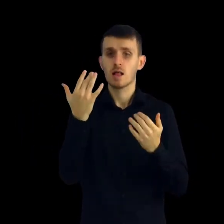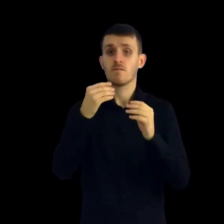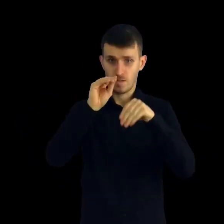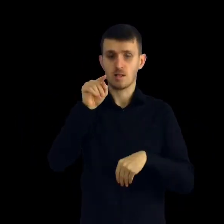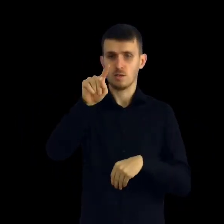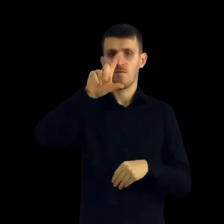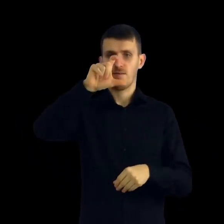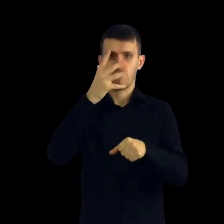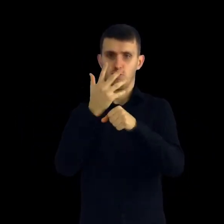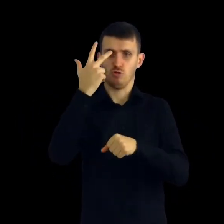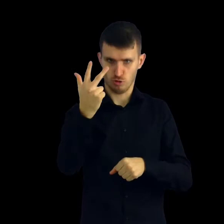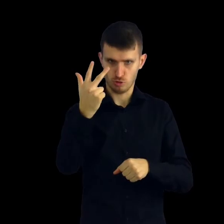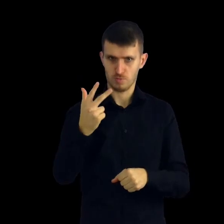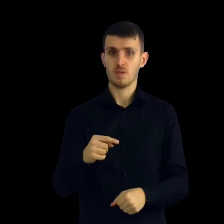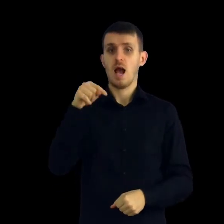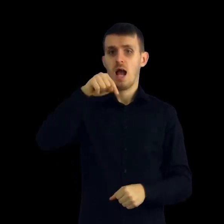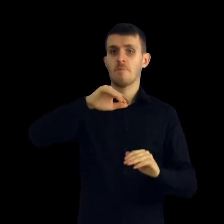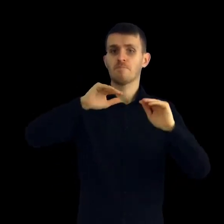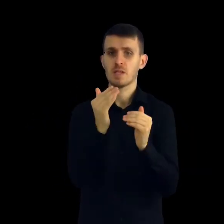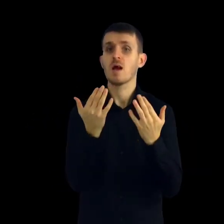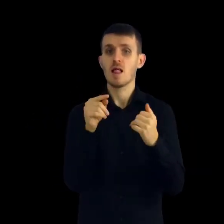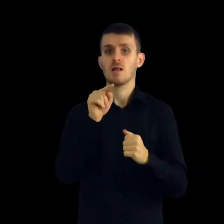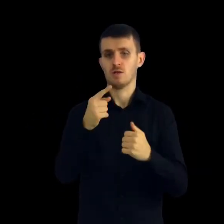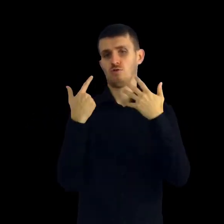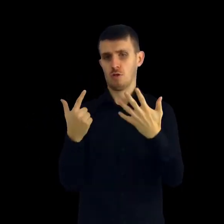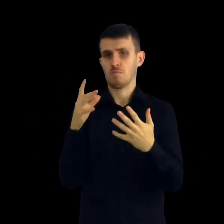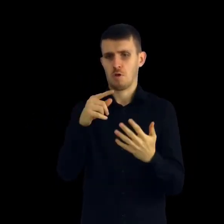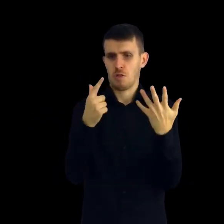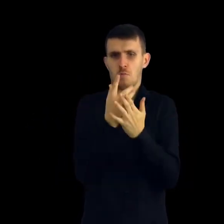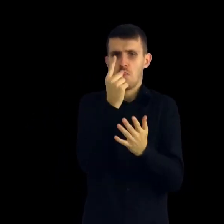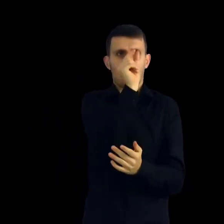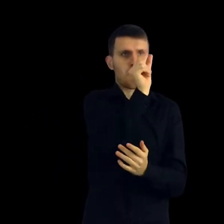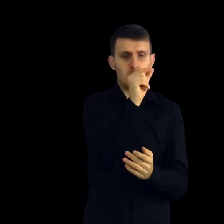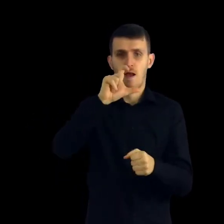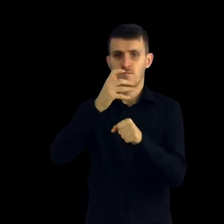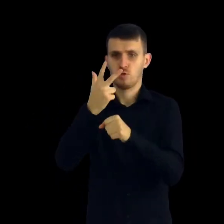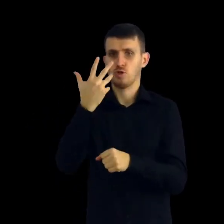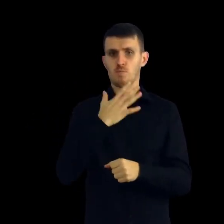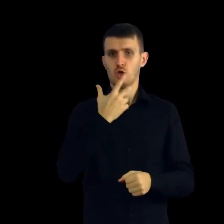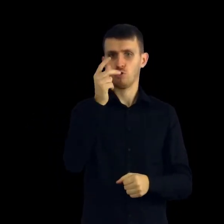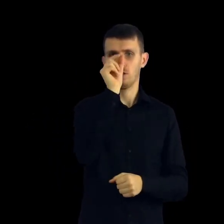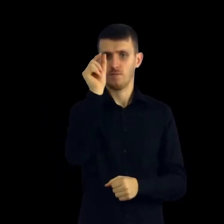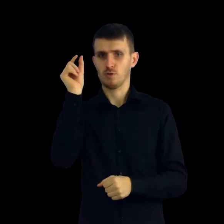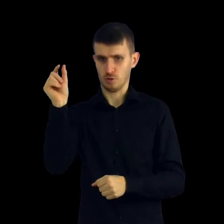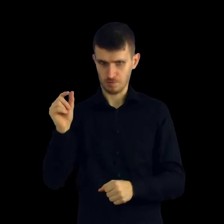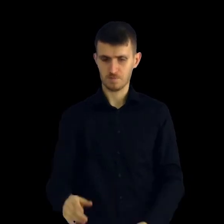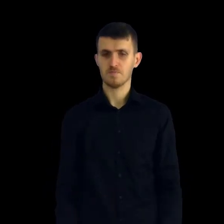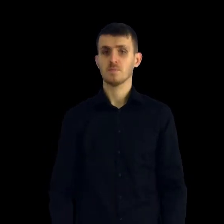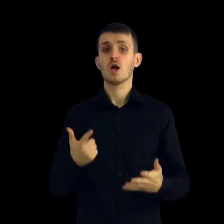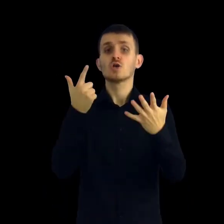that's 253. And then write the smaller number below it and align the place value, the 7. It only has a 1's place, so I'll put the